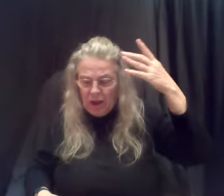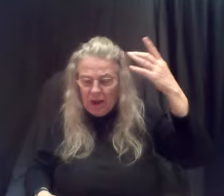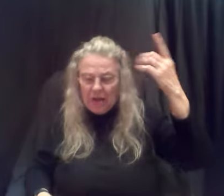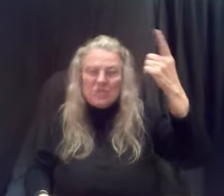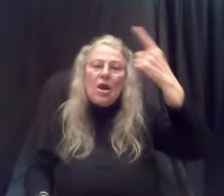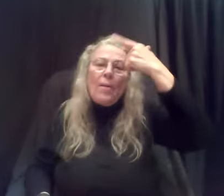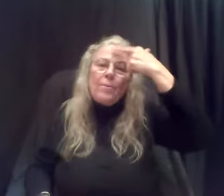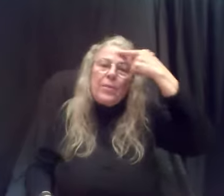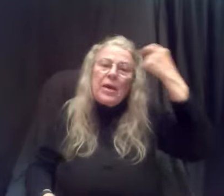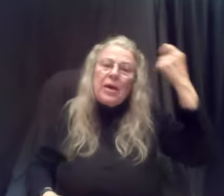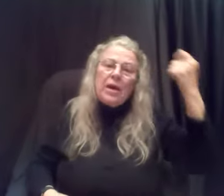grace.